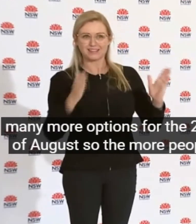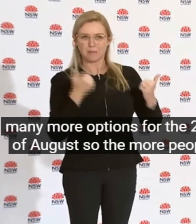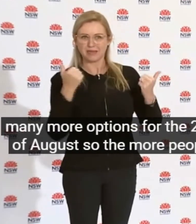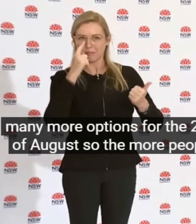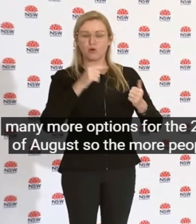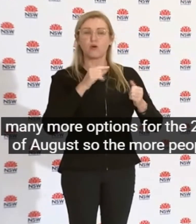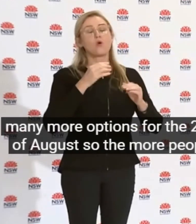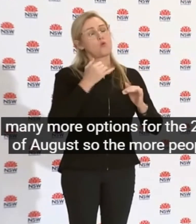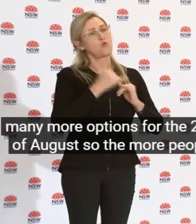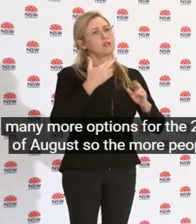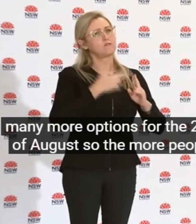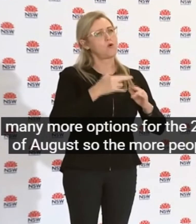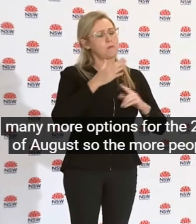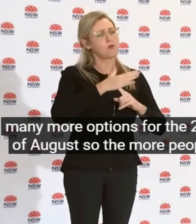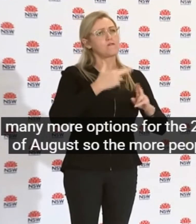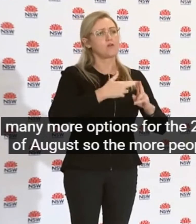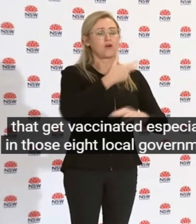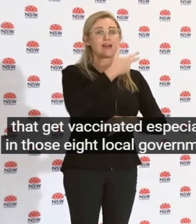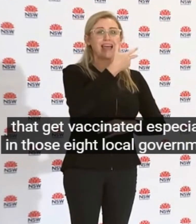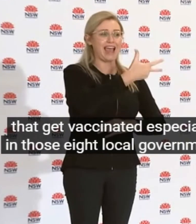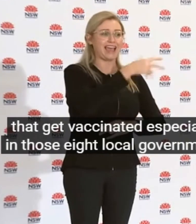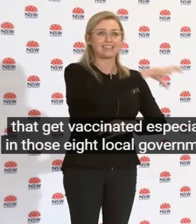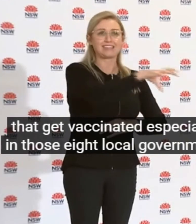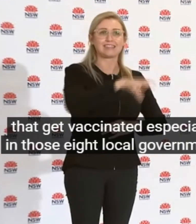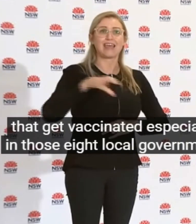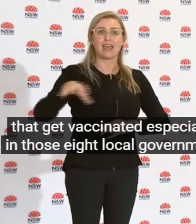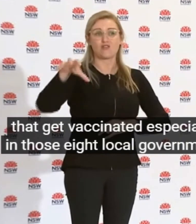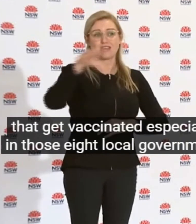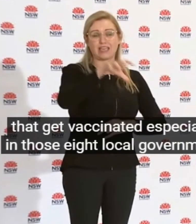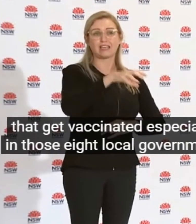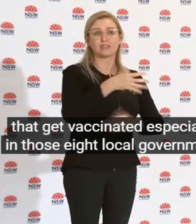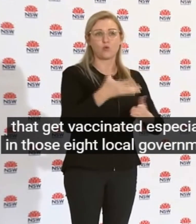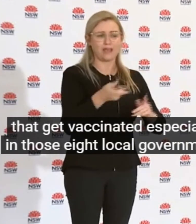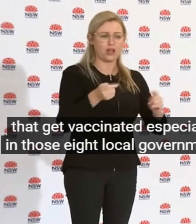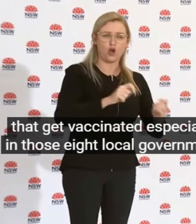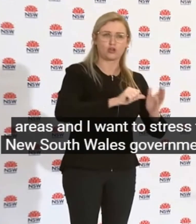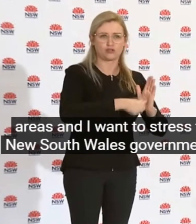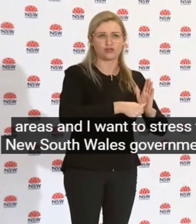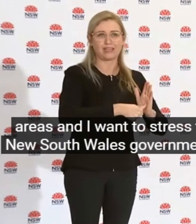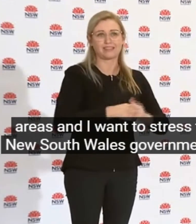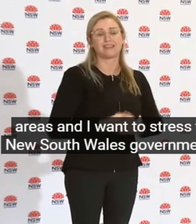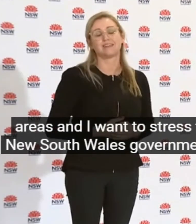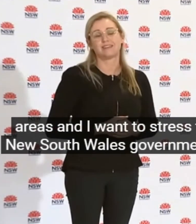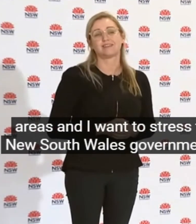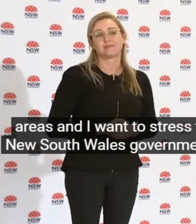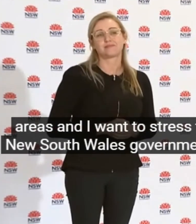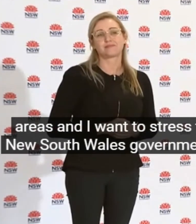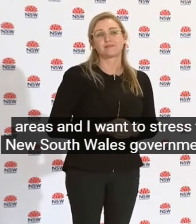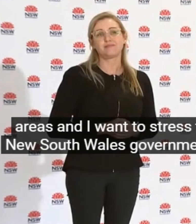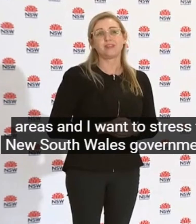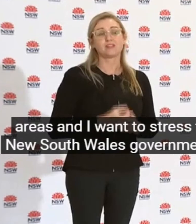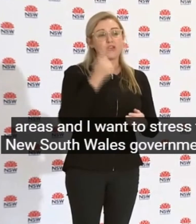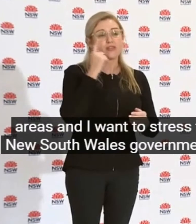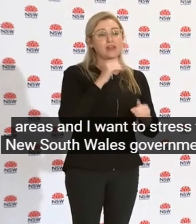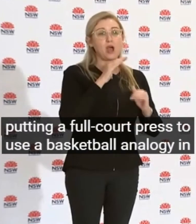and I want to stress the New South Wales government is putting a full court press, to use a basketball analogy, in those 8 local government areas to